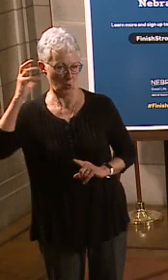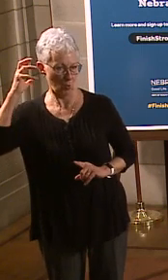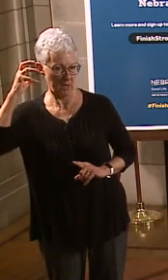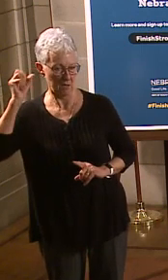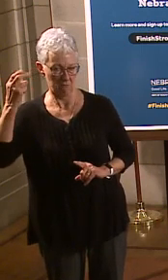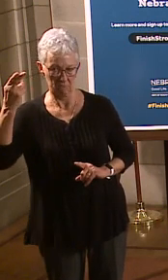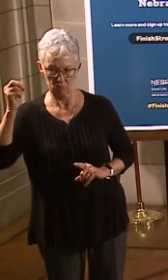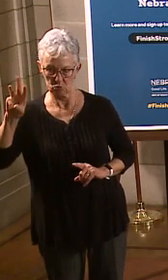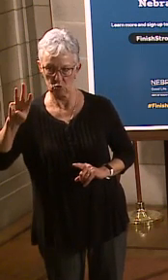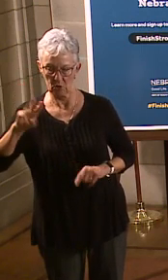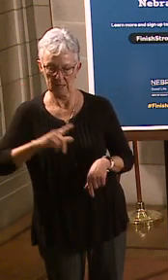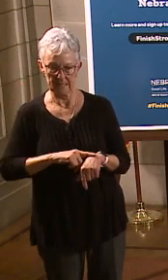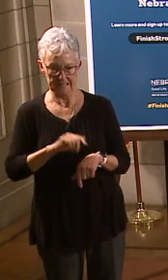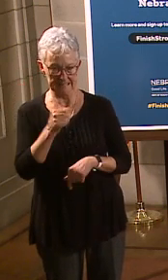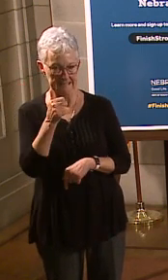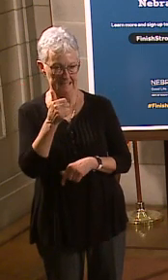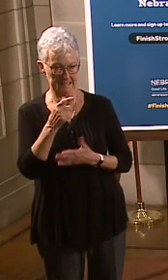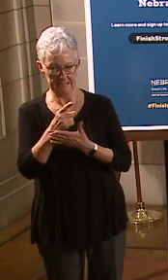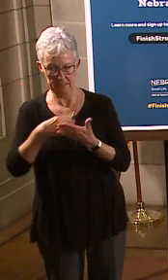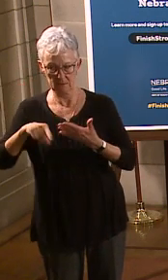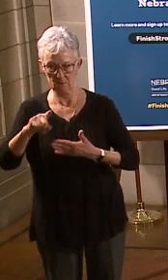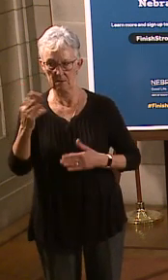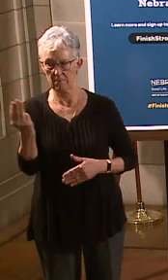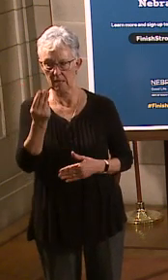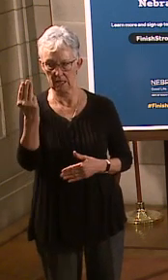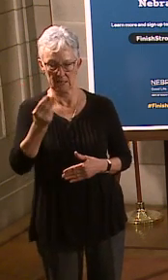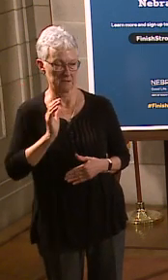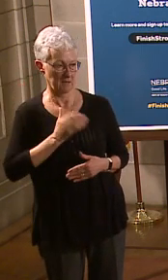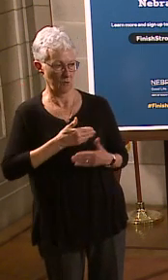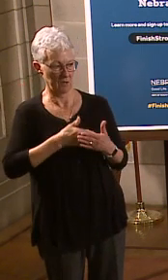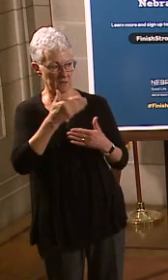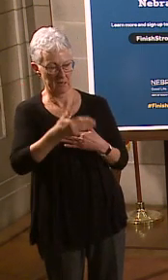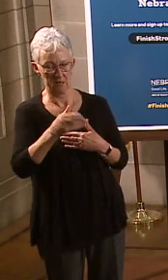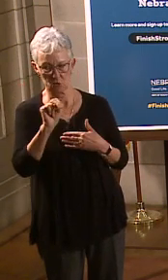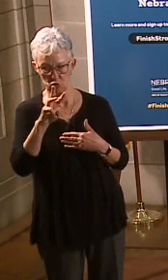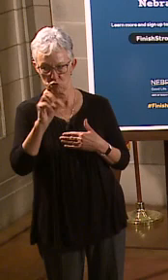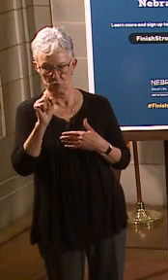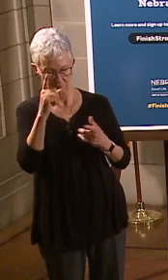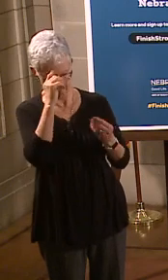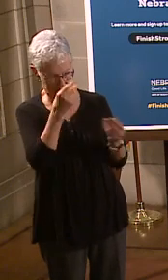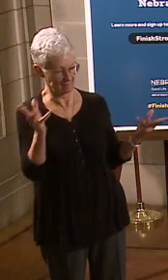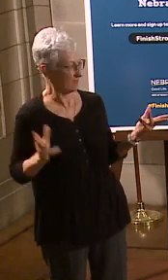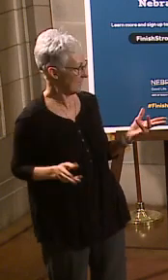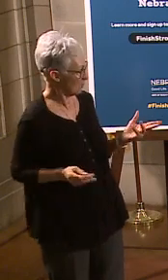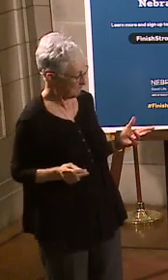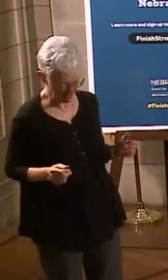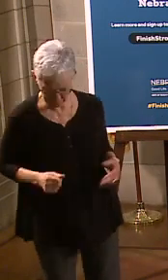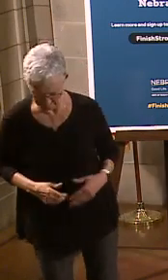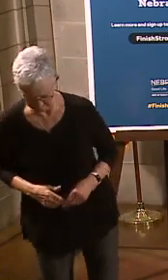10 a.m. Central Time, next Monday will be the next press briefing. Thanks very much, and thank you, Francis.